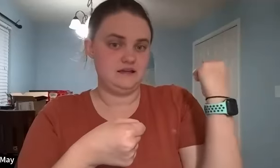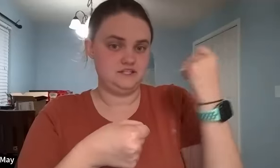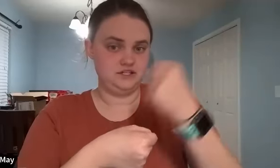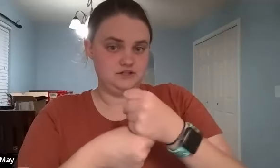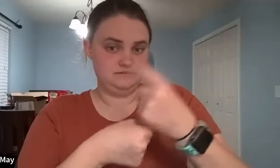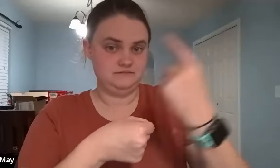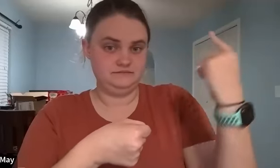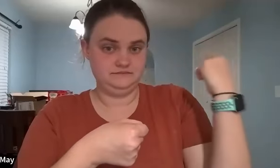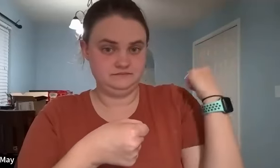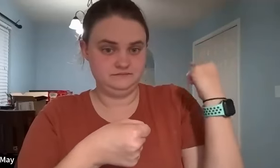last year.